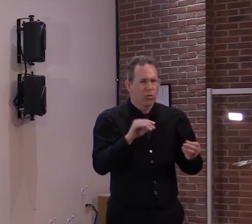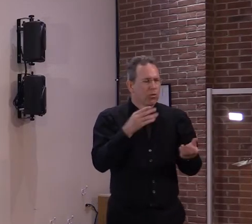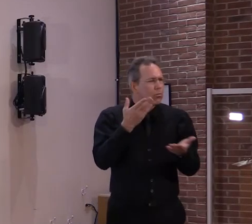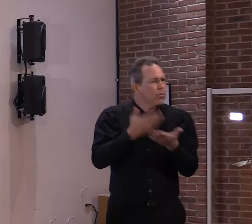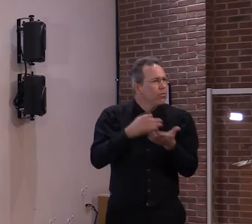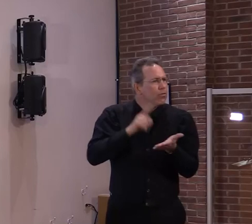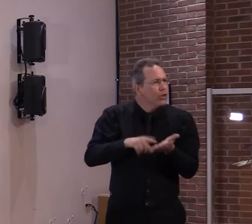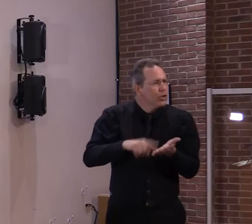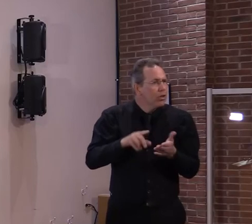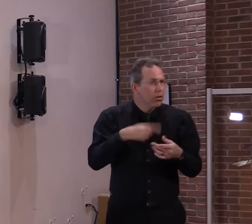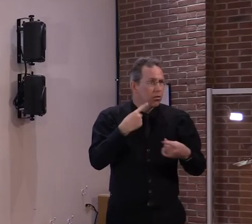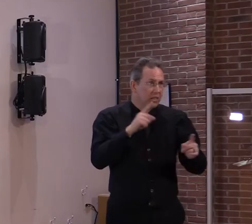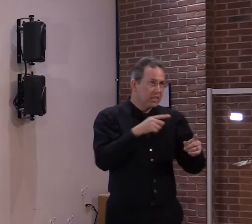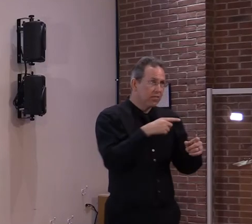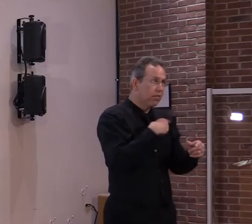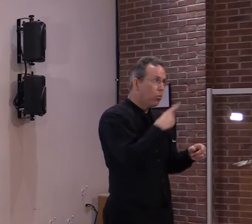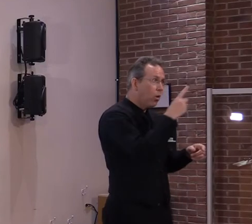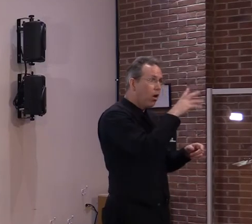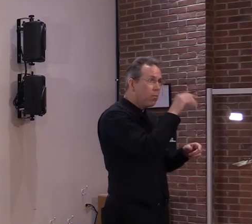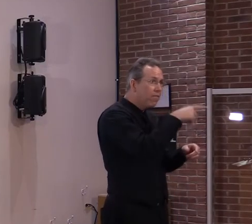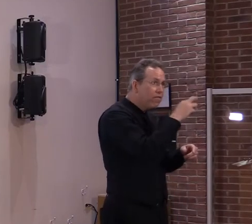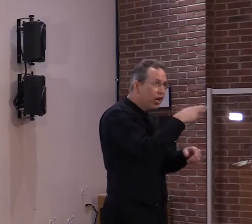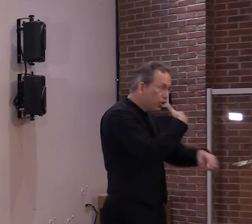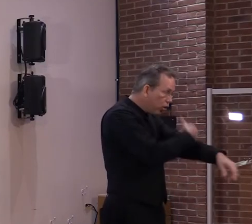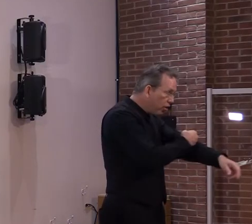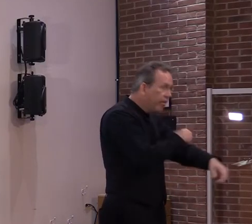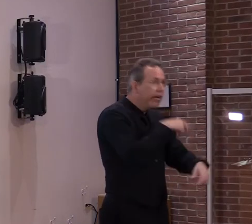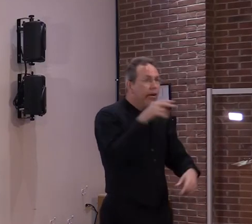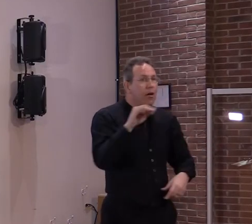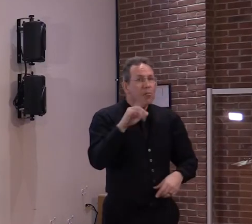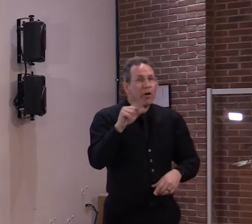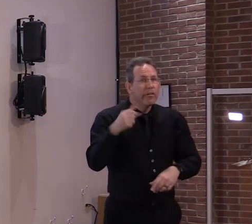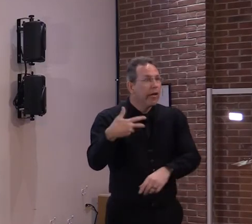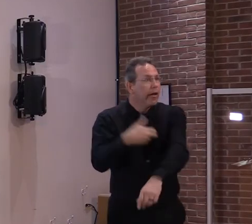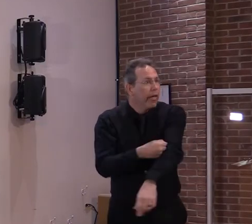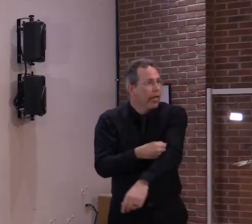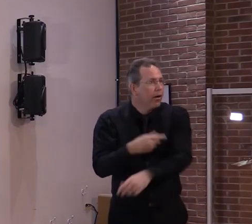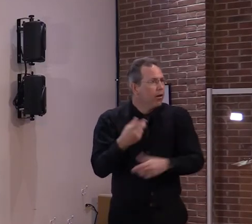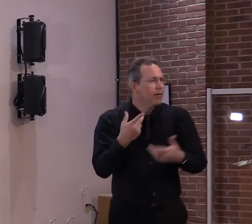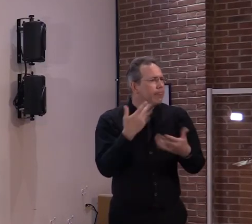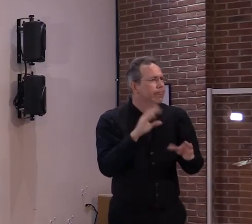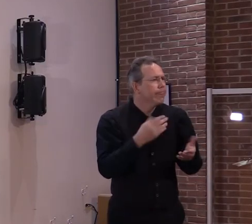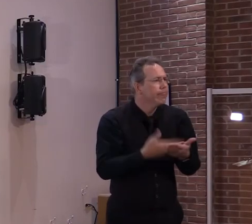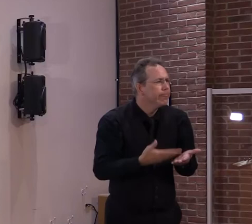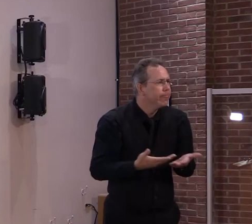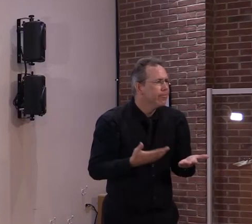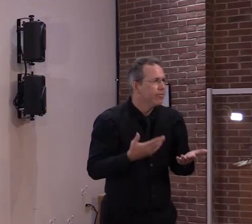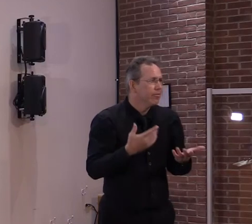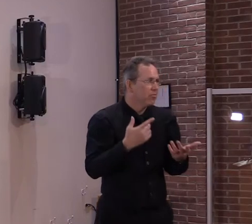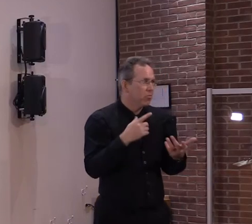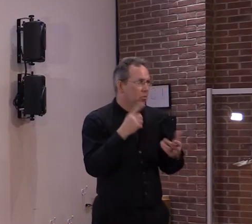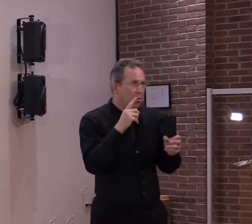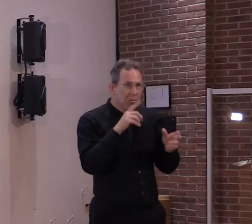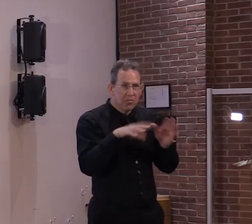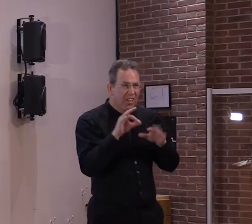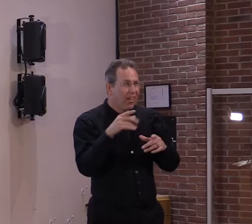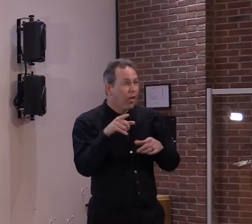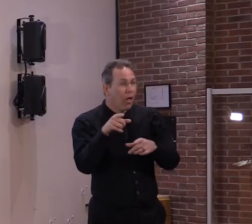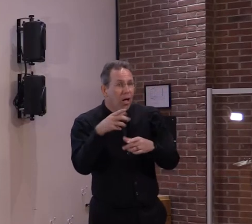dose of something, it's really not fair to others to take a second dose when you didn't even need one.